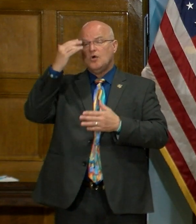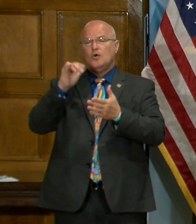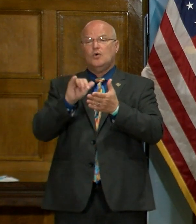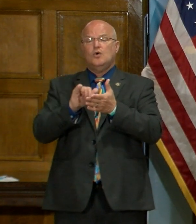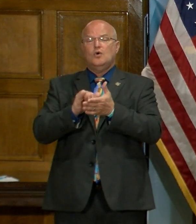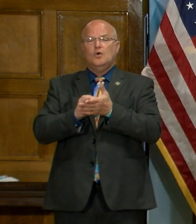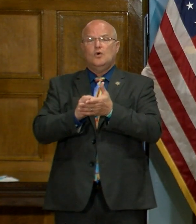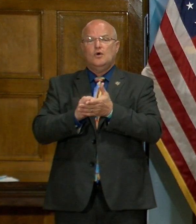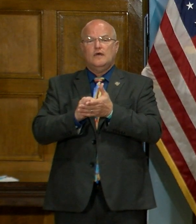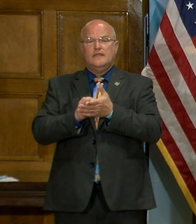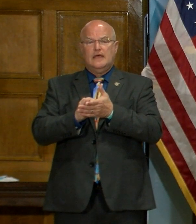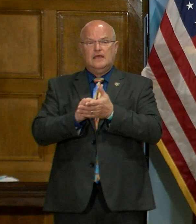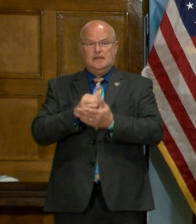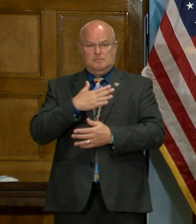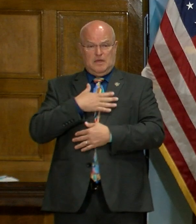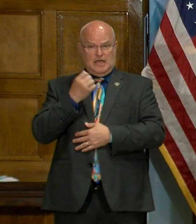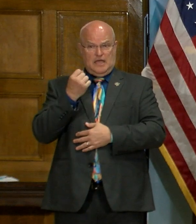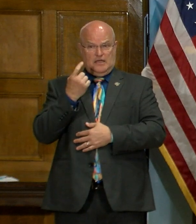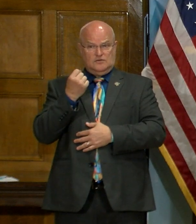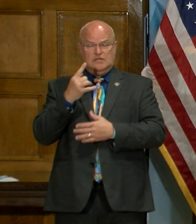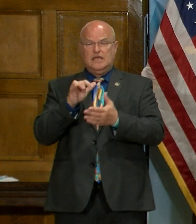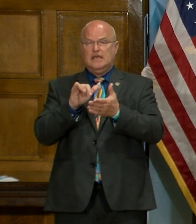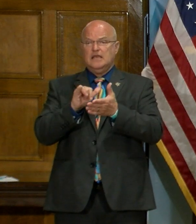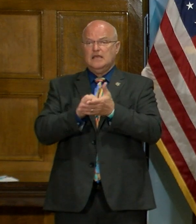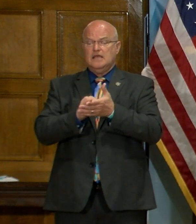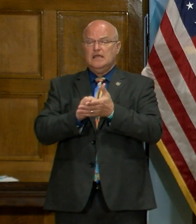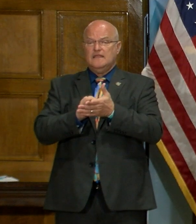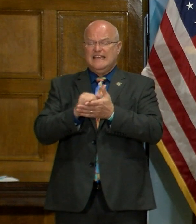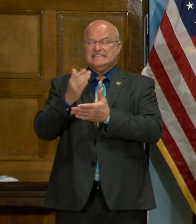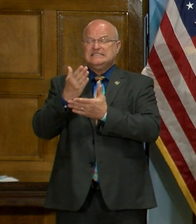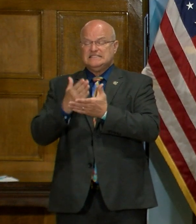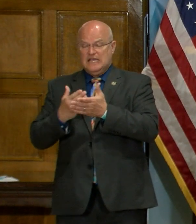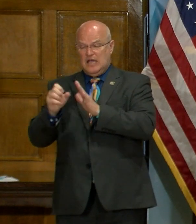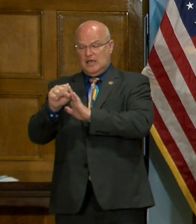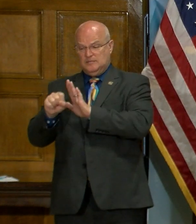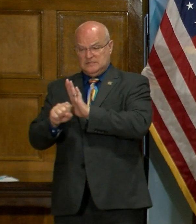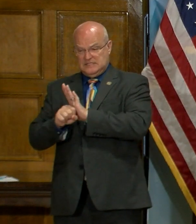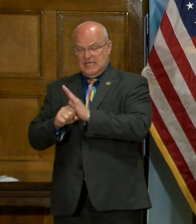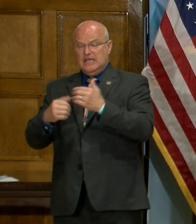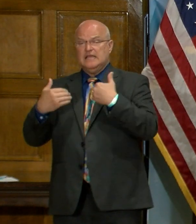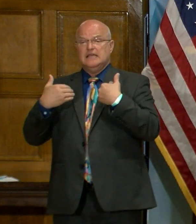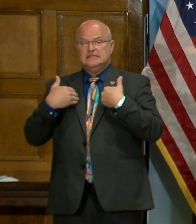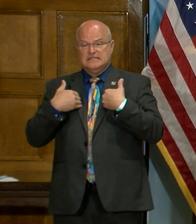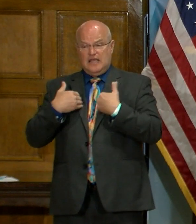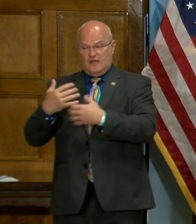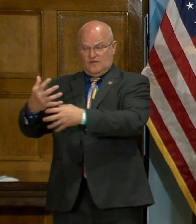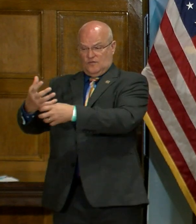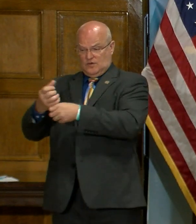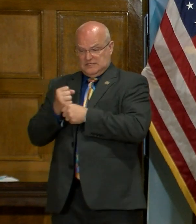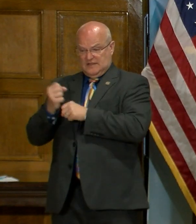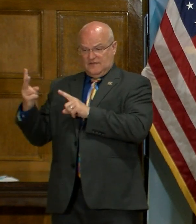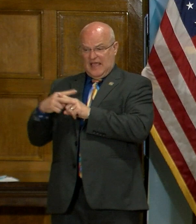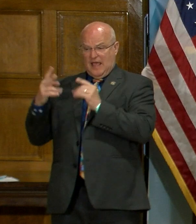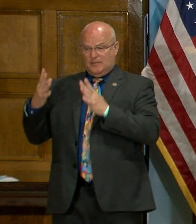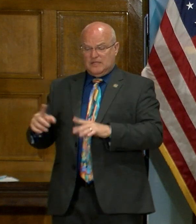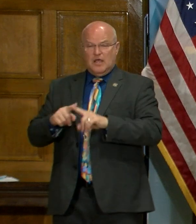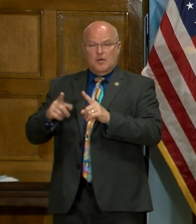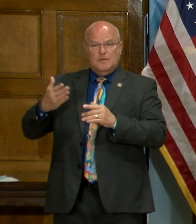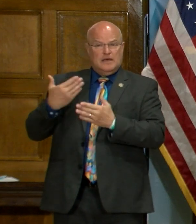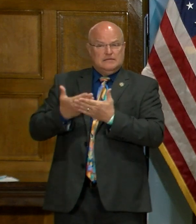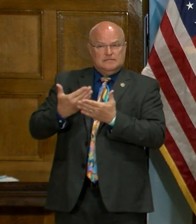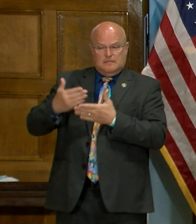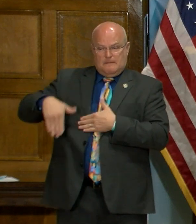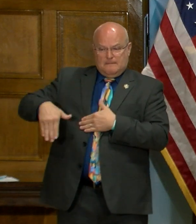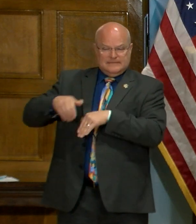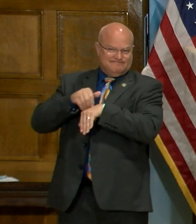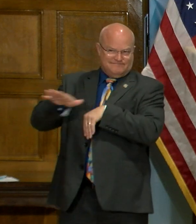that it's my understanding that some states have received applicants, but money is not